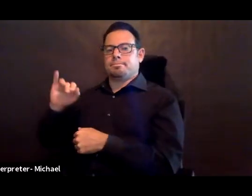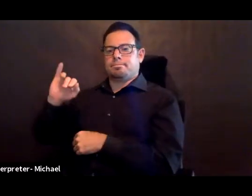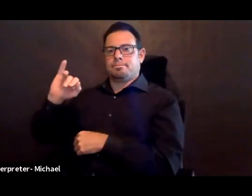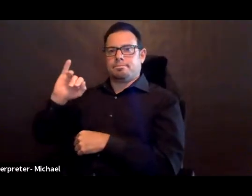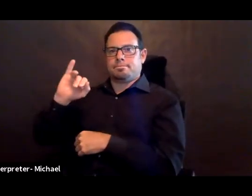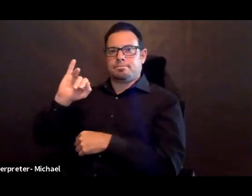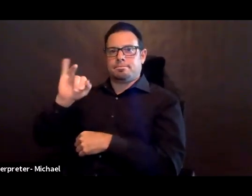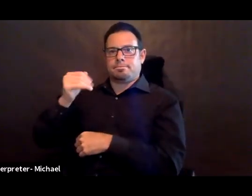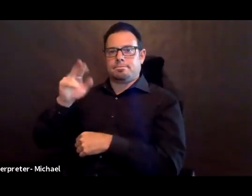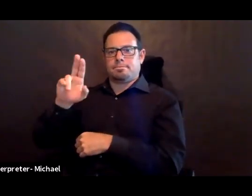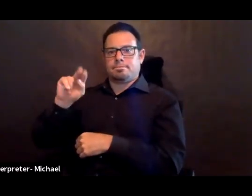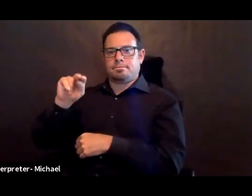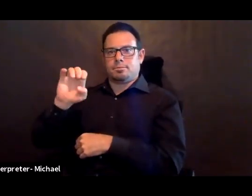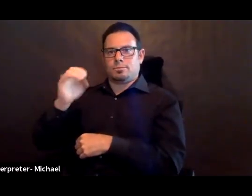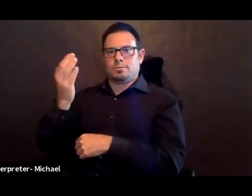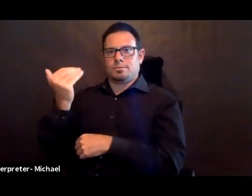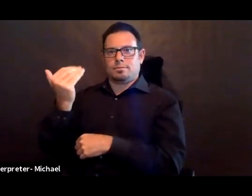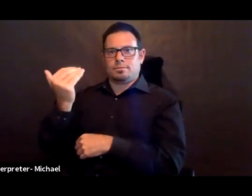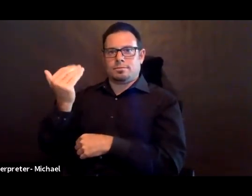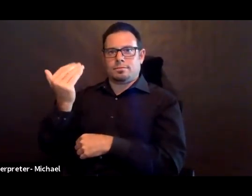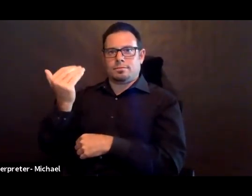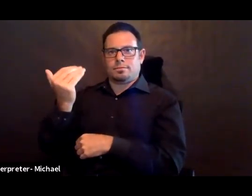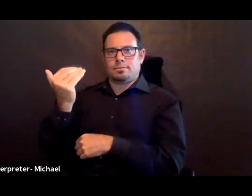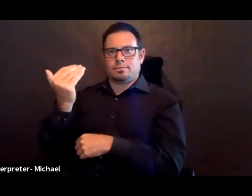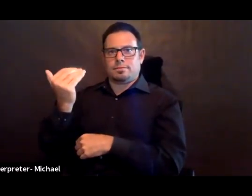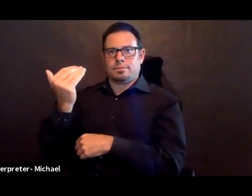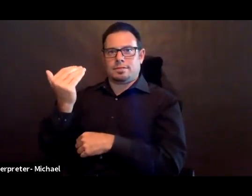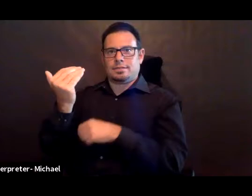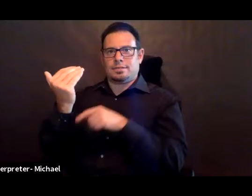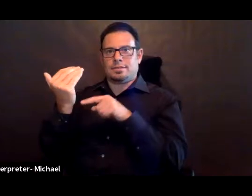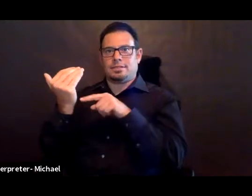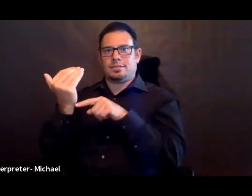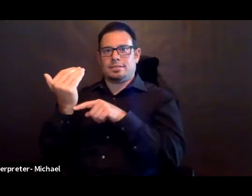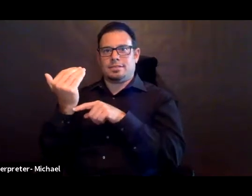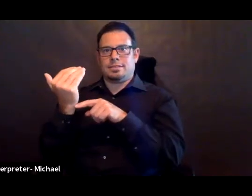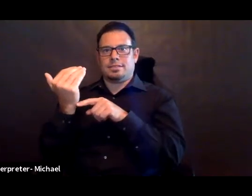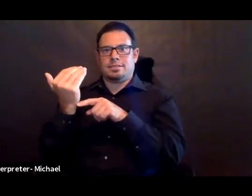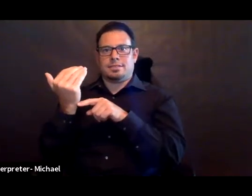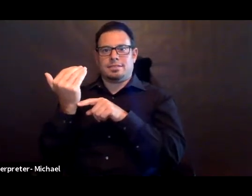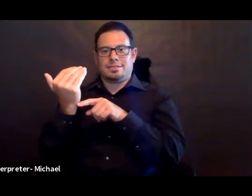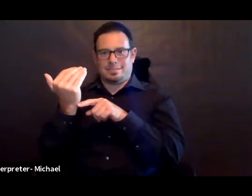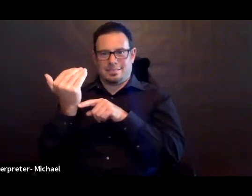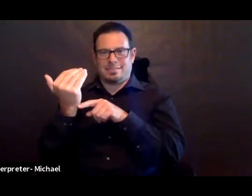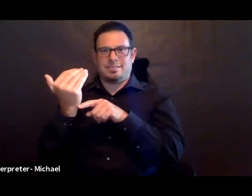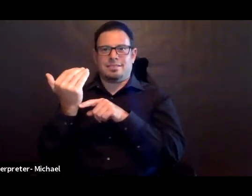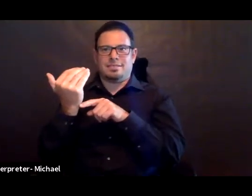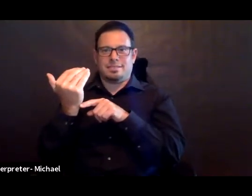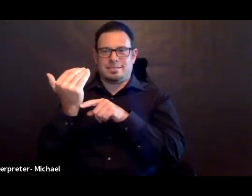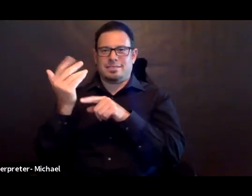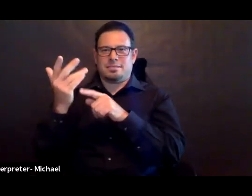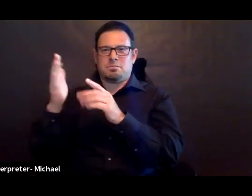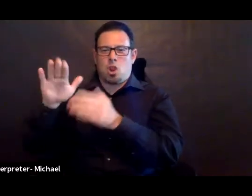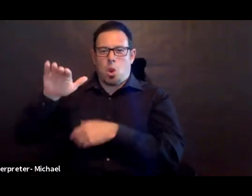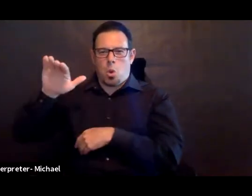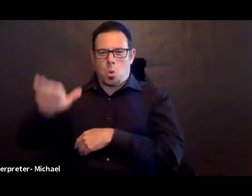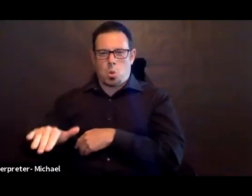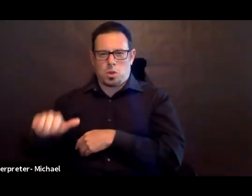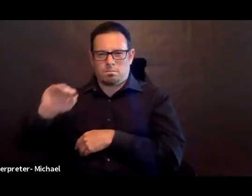now 75% of what we're sequencing for variants. So what we're seeing is